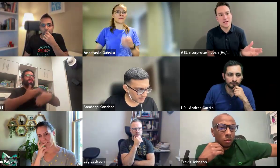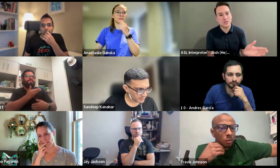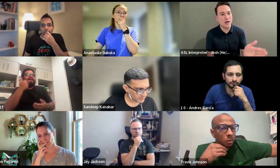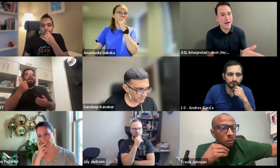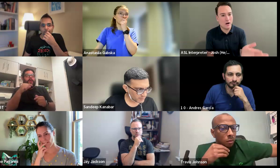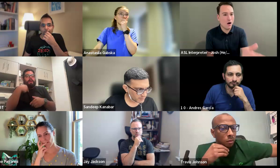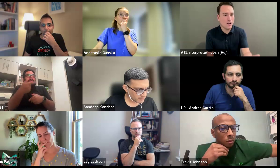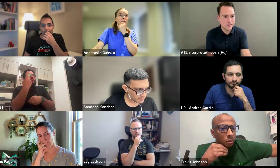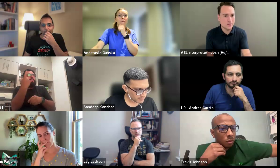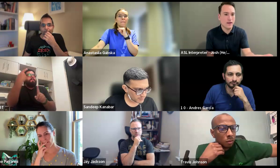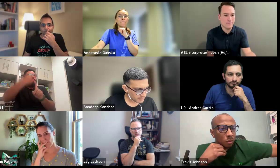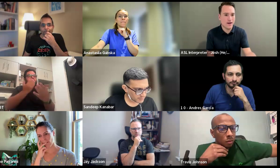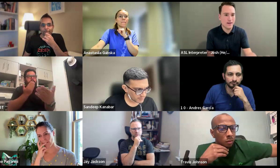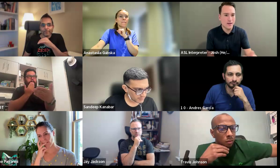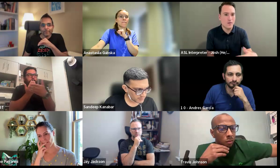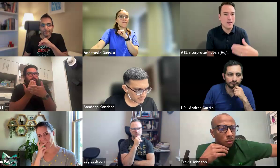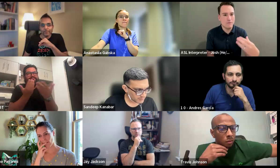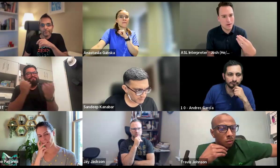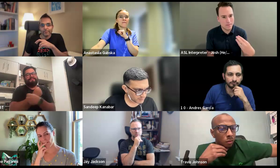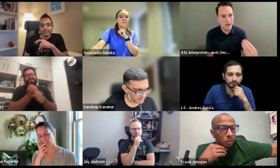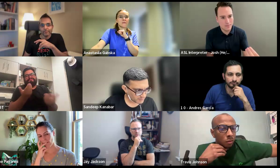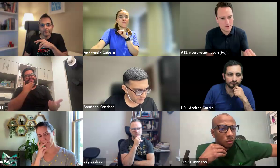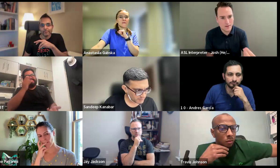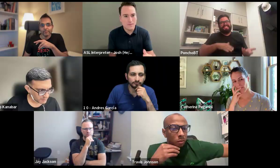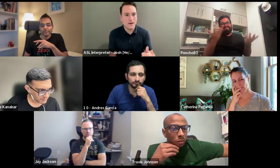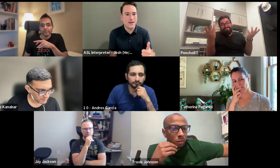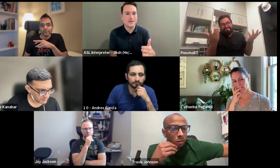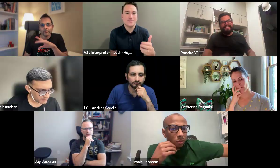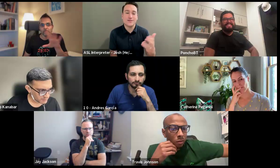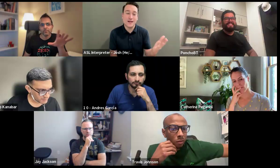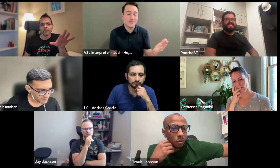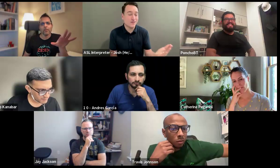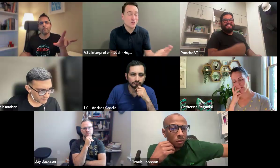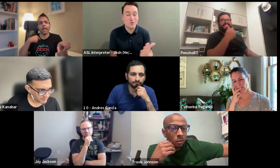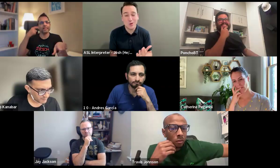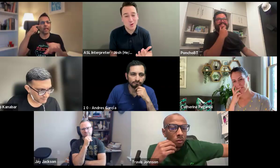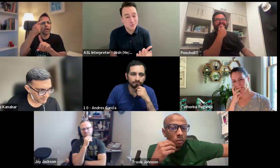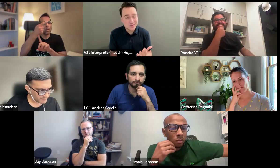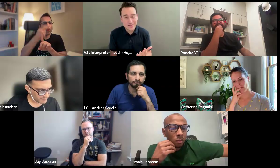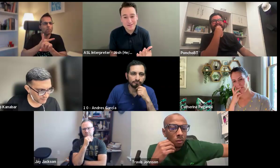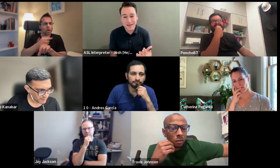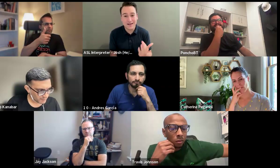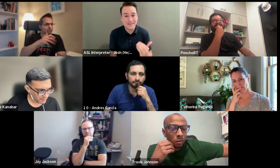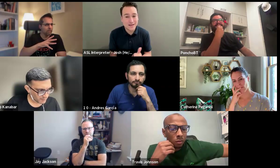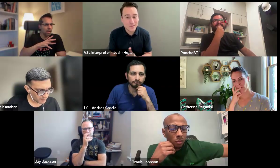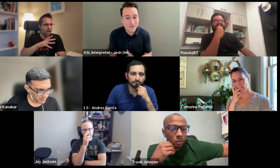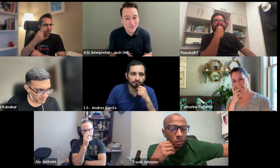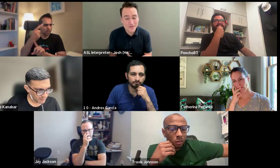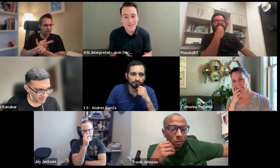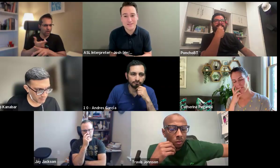like July or August, okay, fine. We have about a month. But sometimes if it's too close, like less than a month in